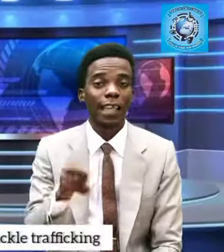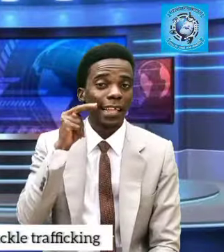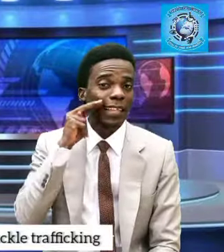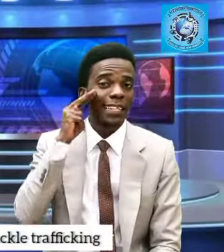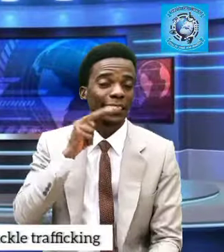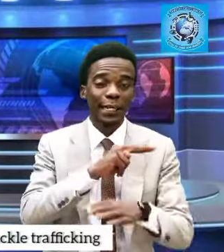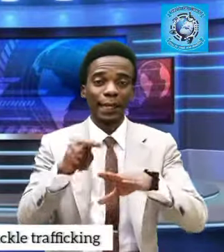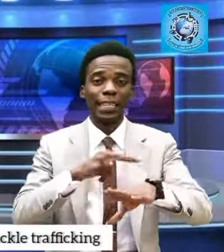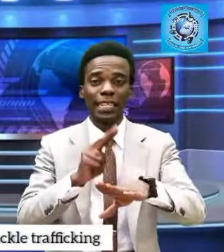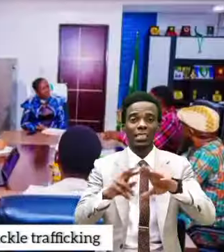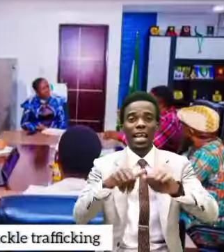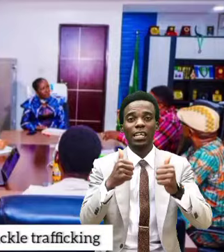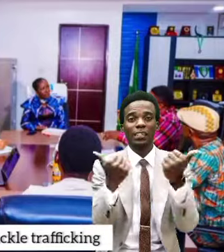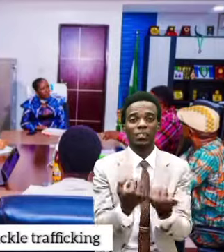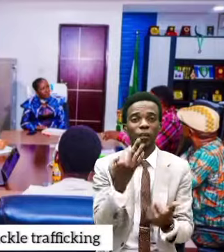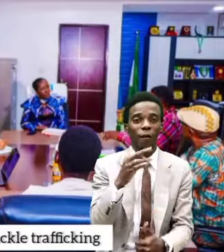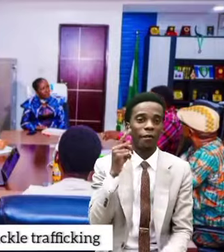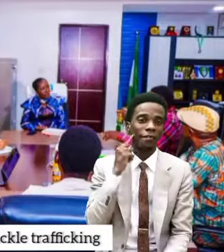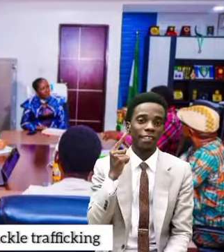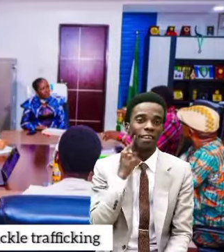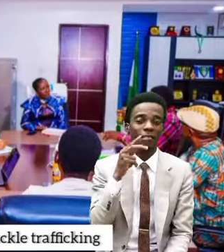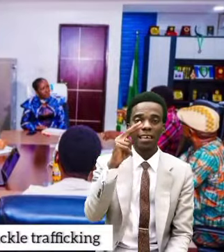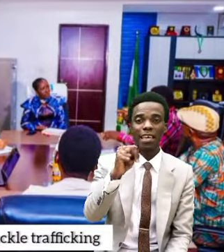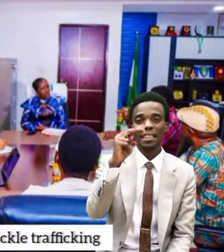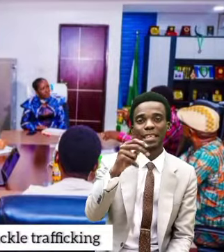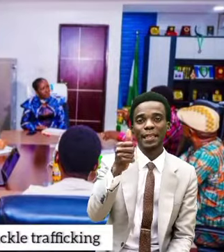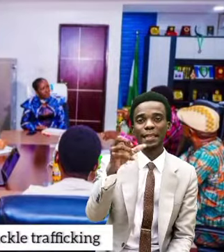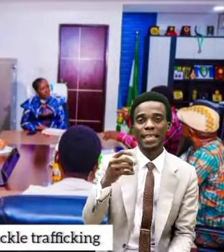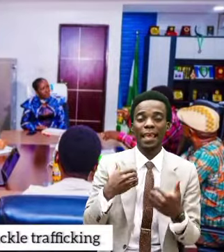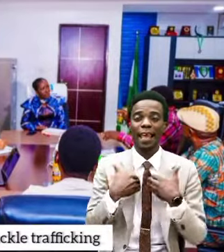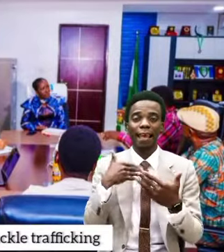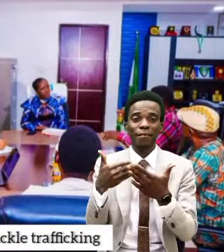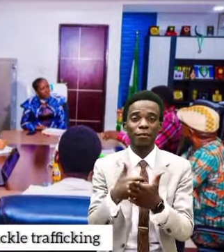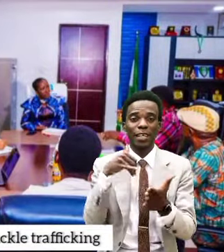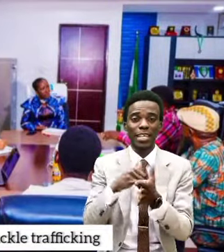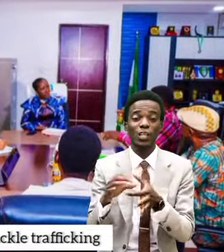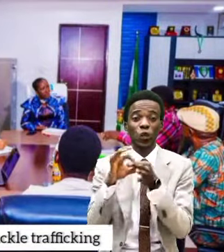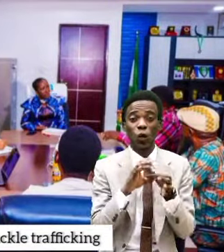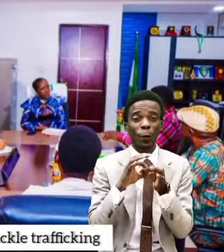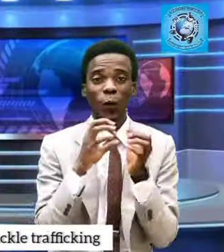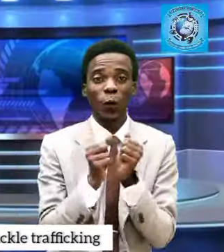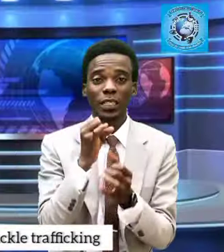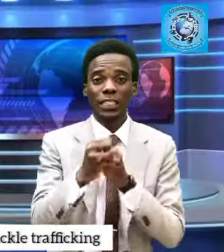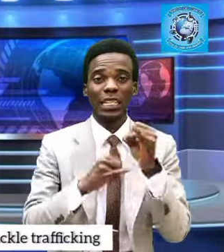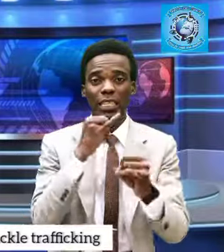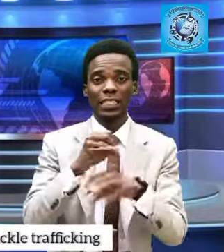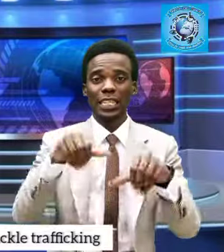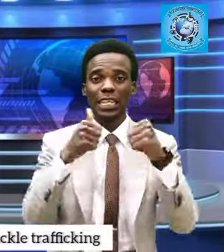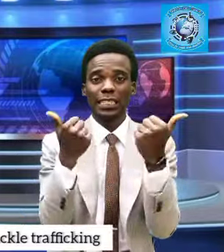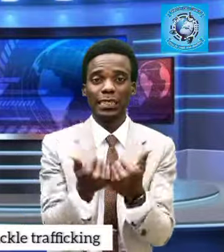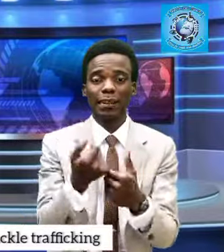Nigerian National Association of the Deaf, NNAD, has renewed its collaboration with the International